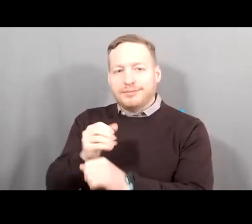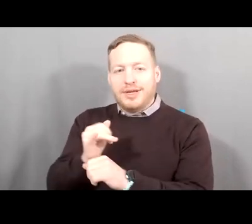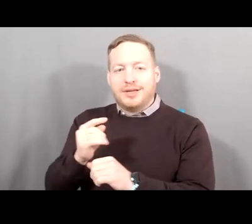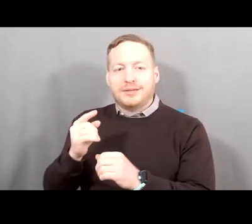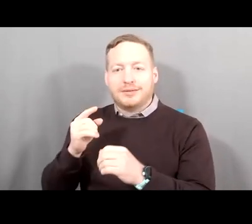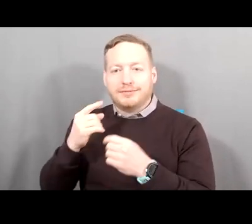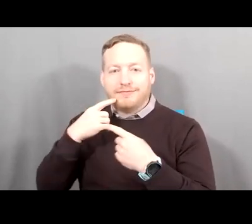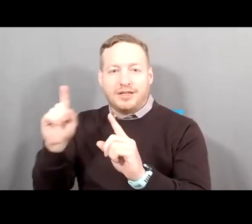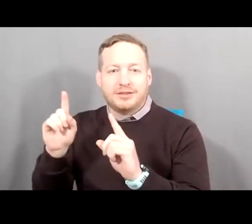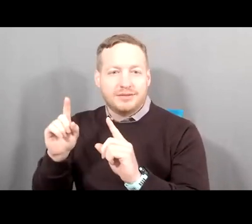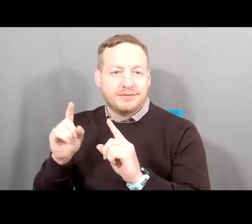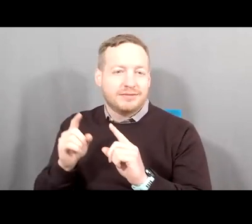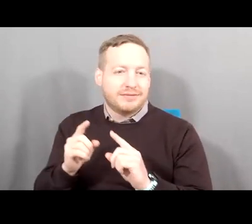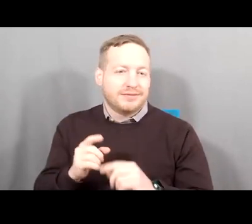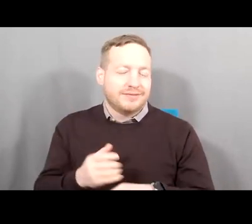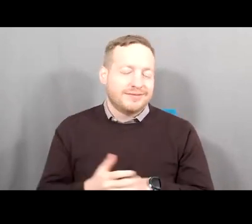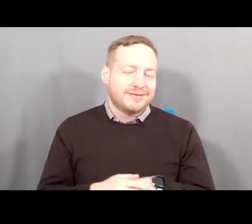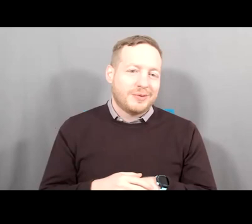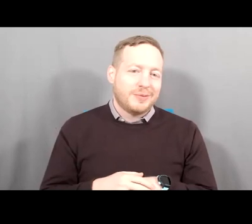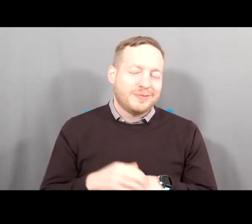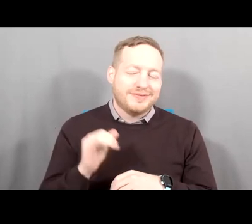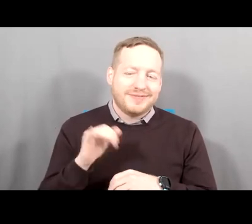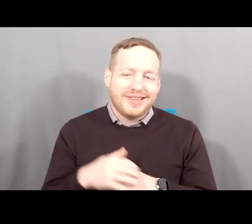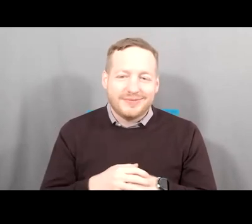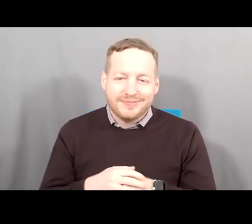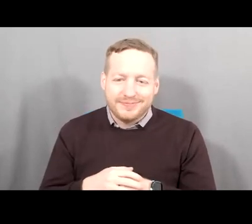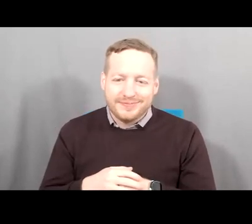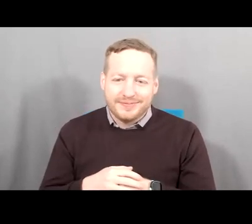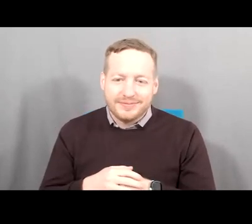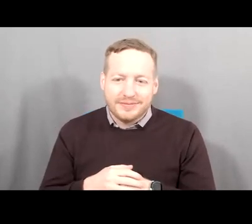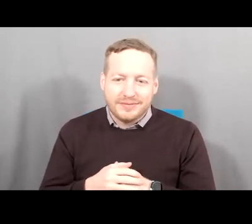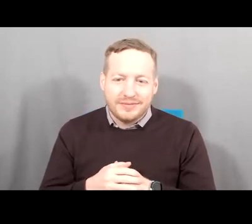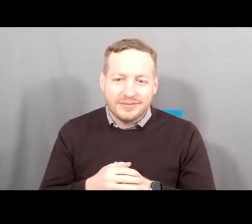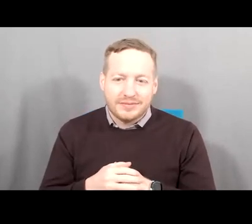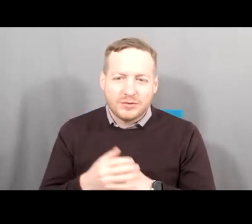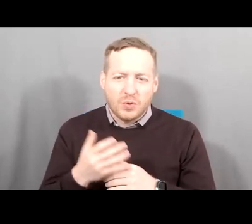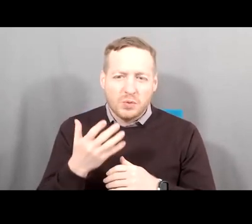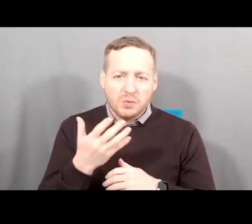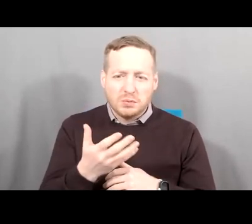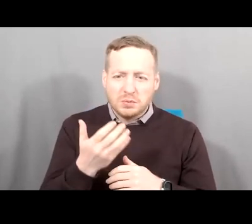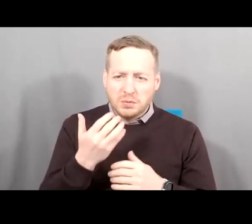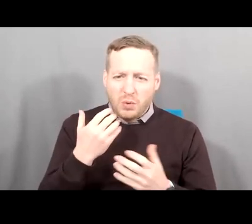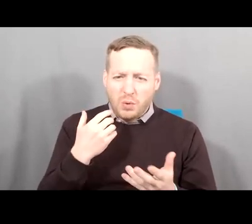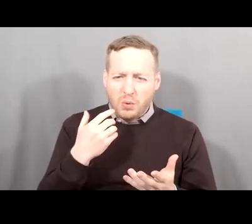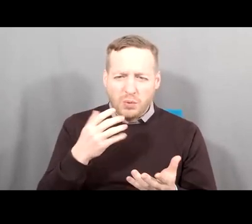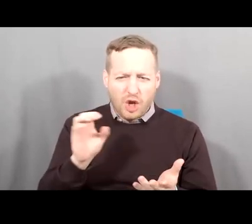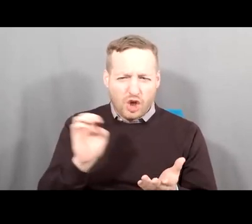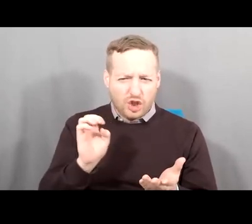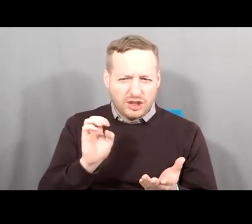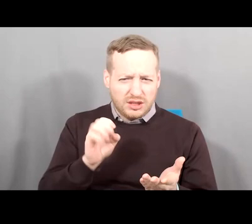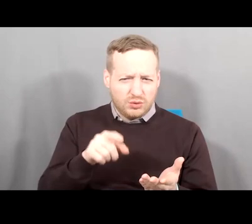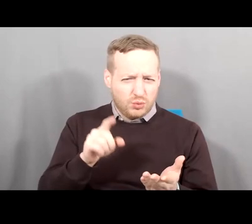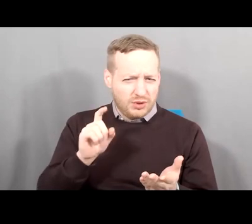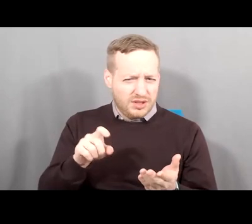So when the law passes, then we have to think, how can it be most effective, and how will it be applied so that it's